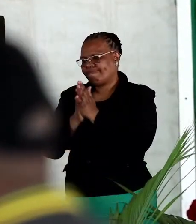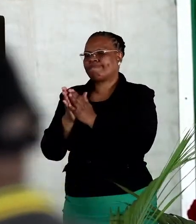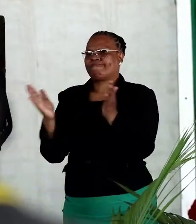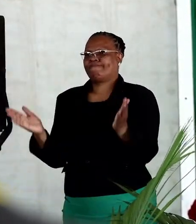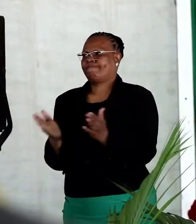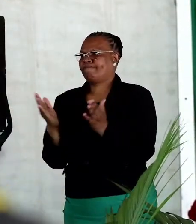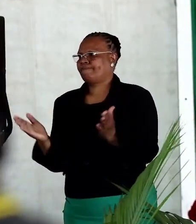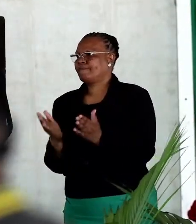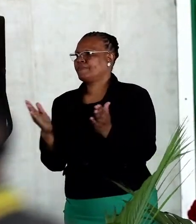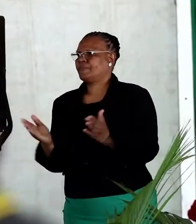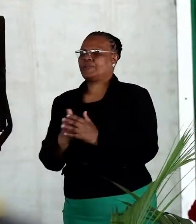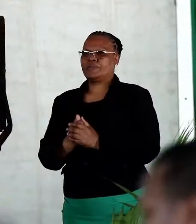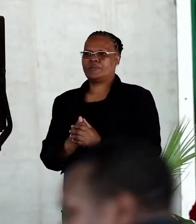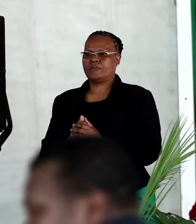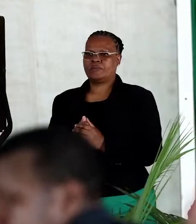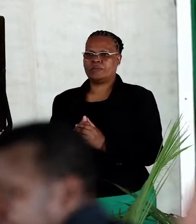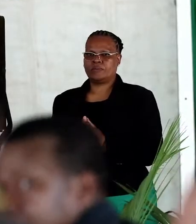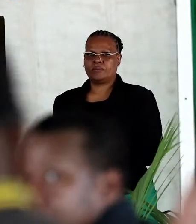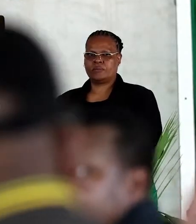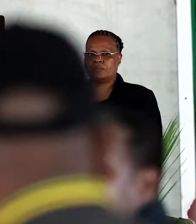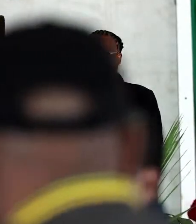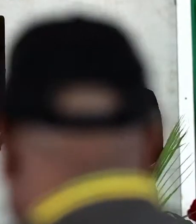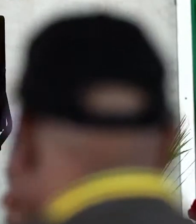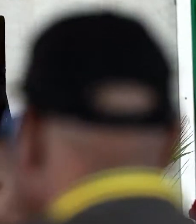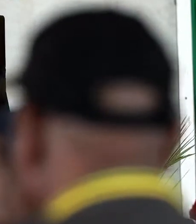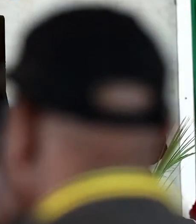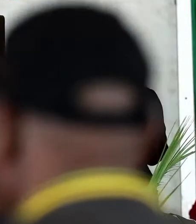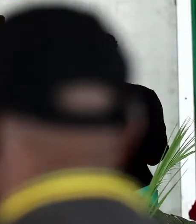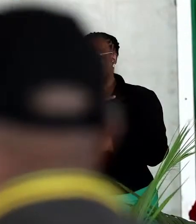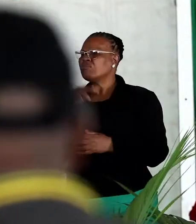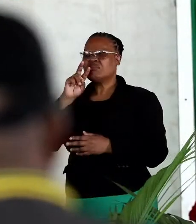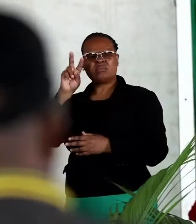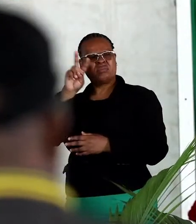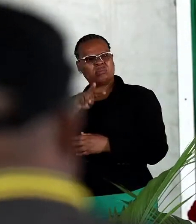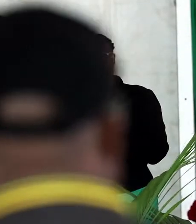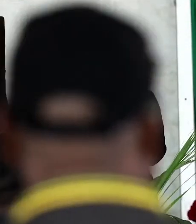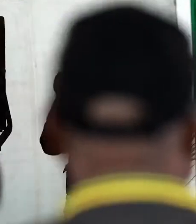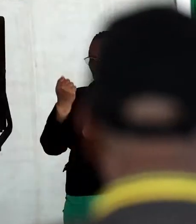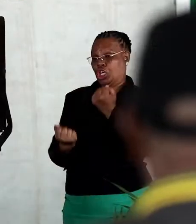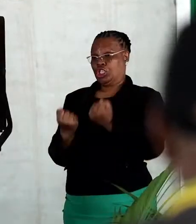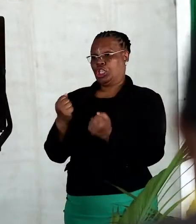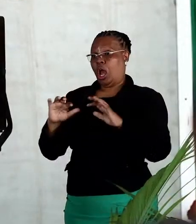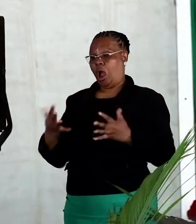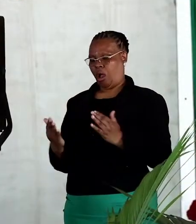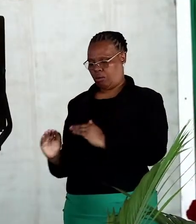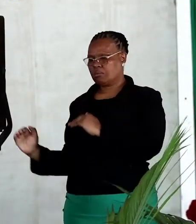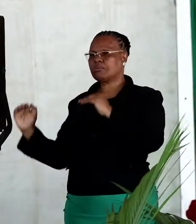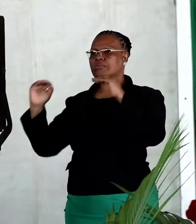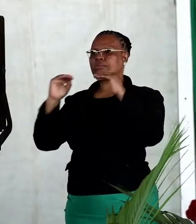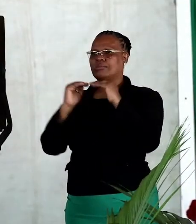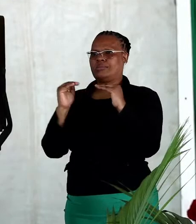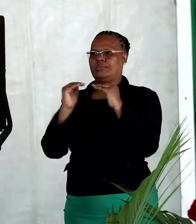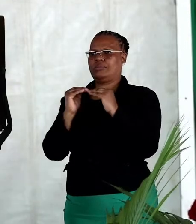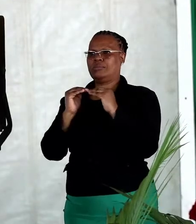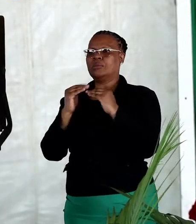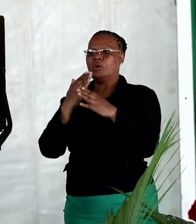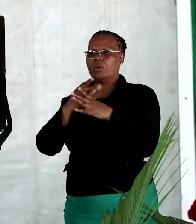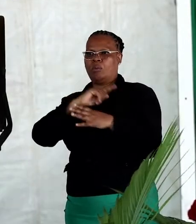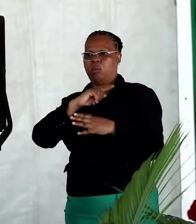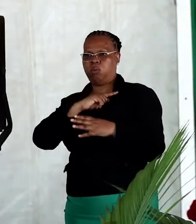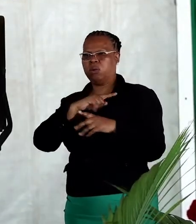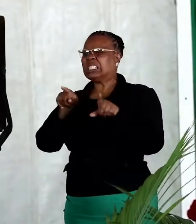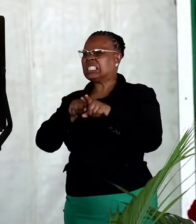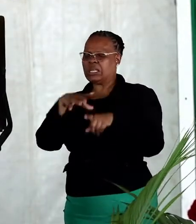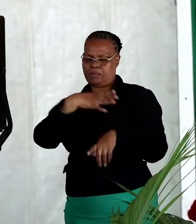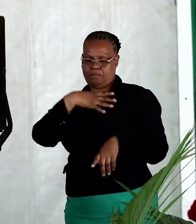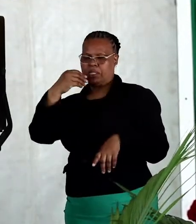dedication, and their unwavering commitment to justice and equality serve as an enduring statement to the spirit